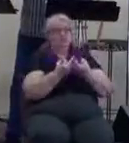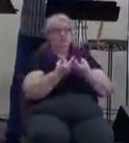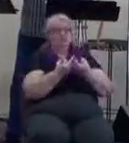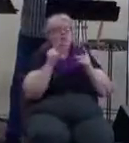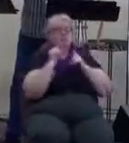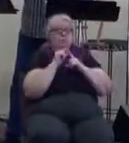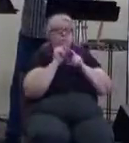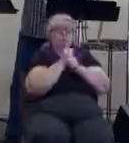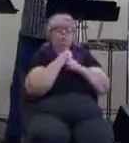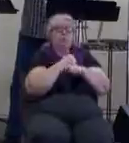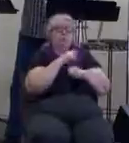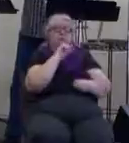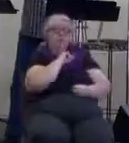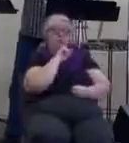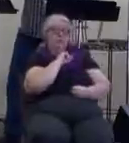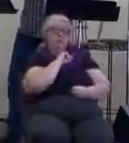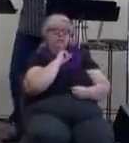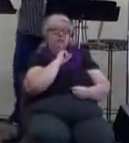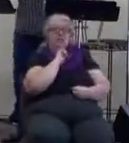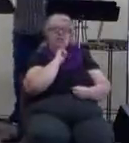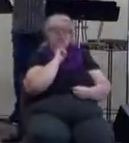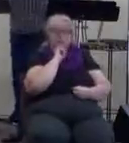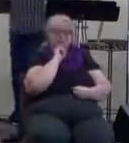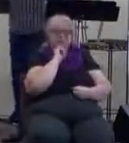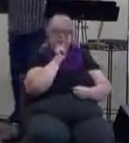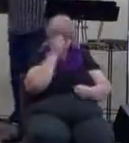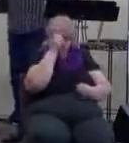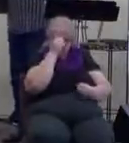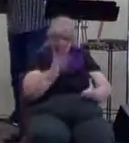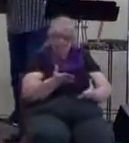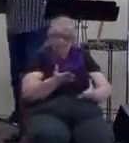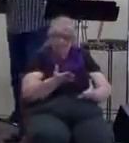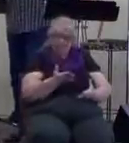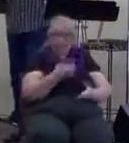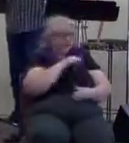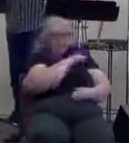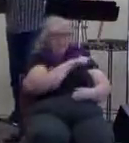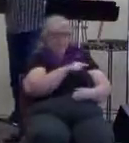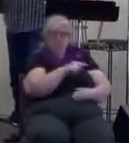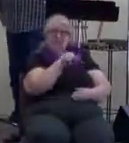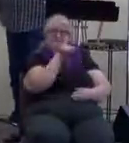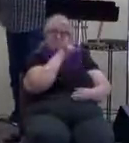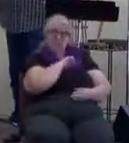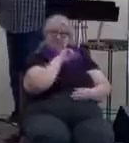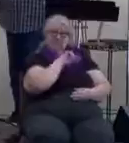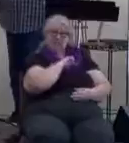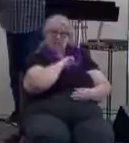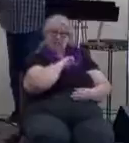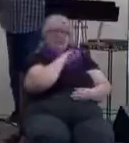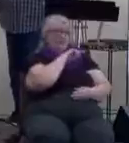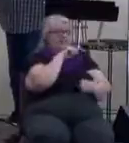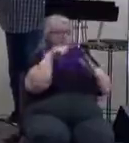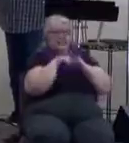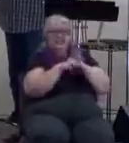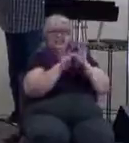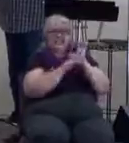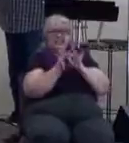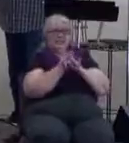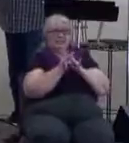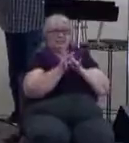makes us guilty of disobedience. These guys are so guilty that they killed Jesus for no